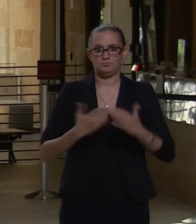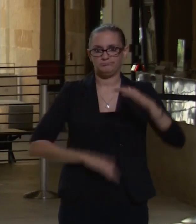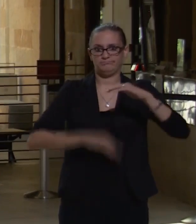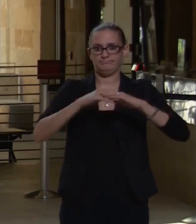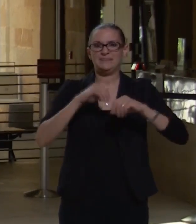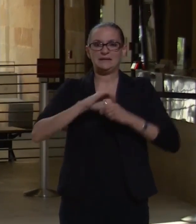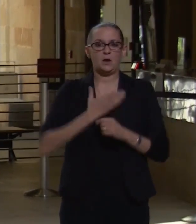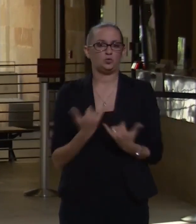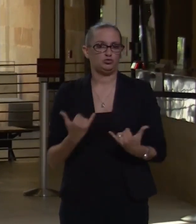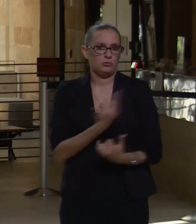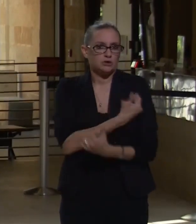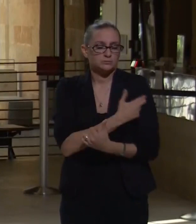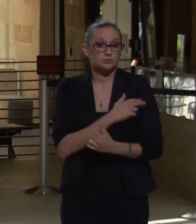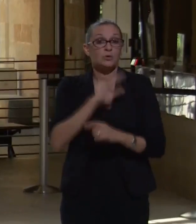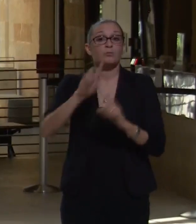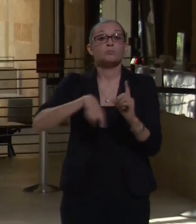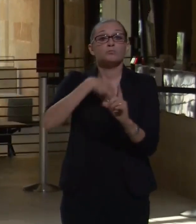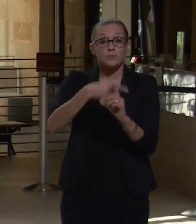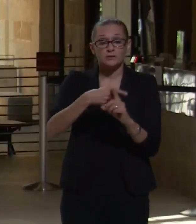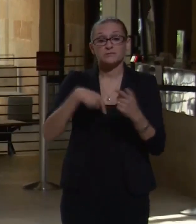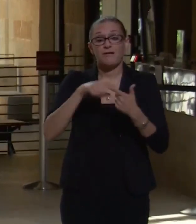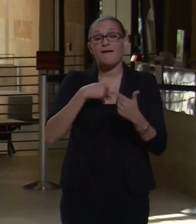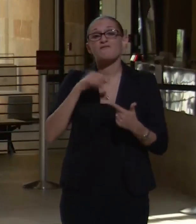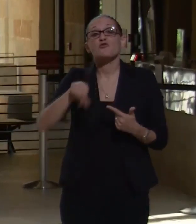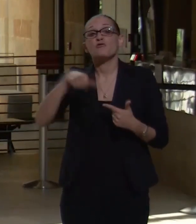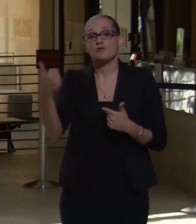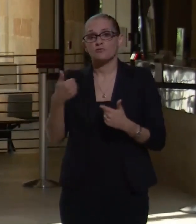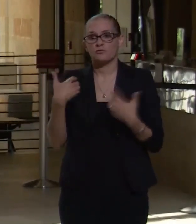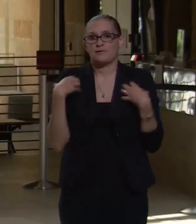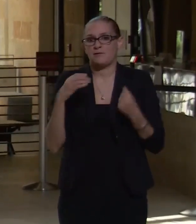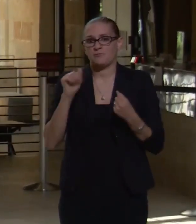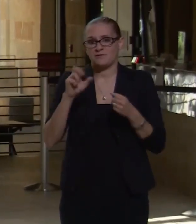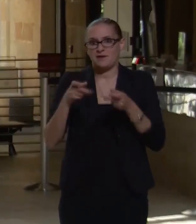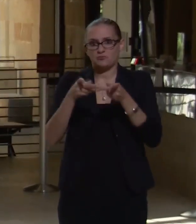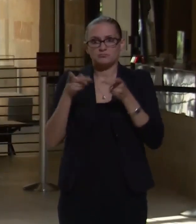hospitals. In addition to that, we have other healthcare settings